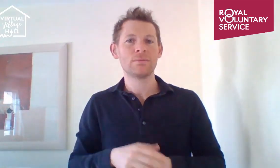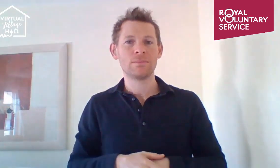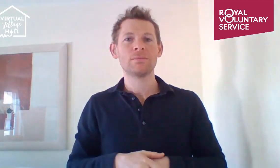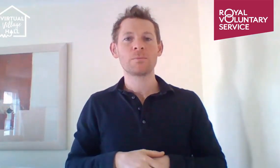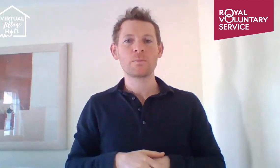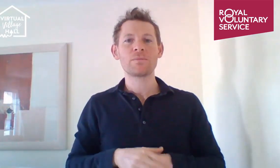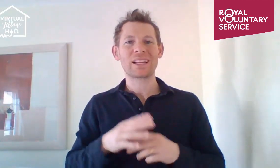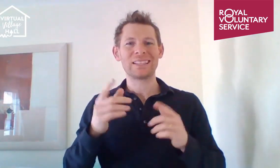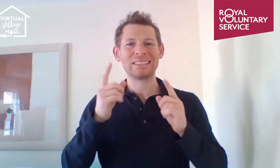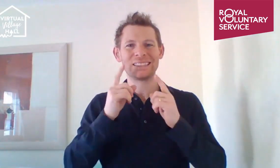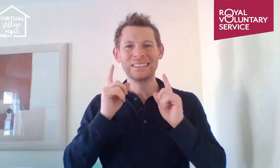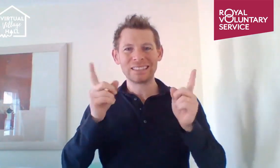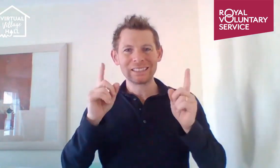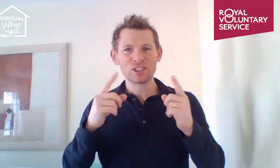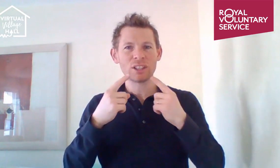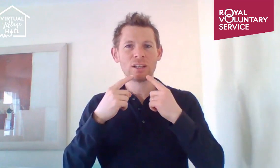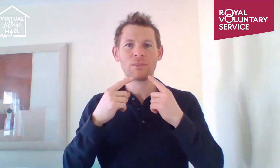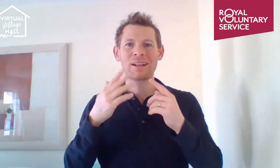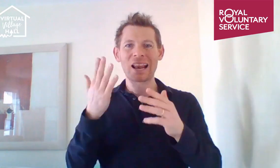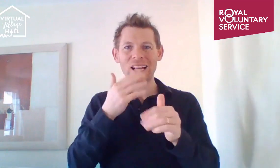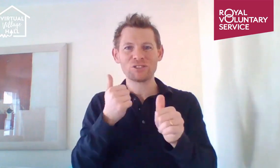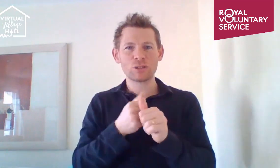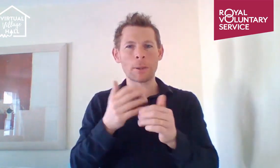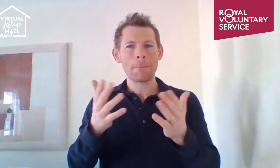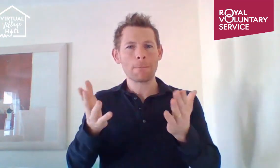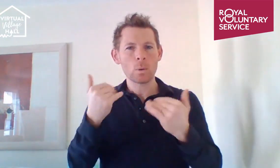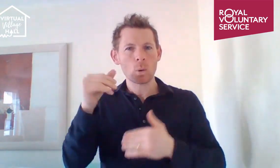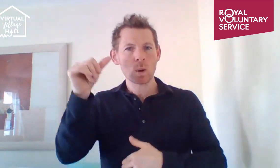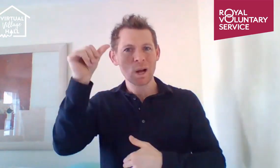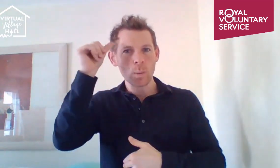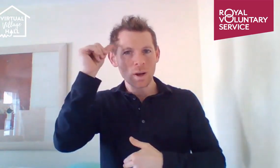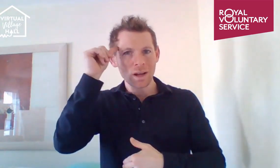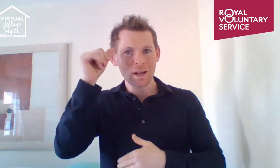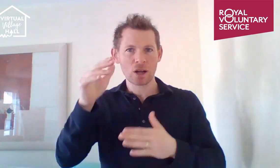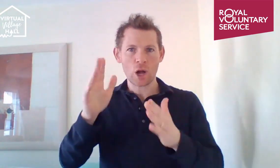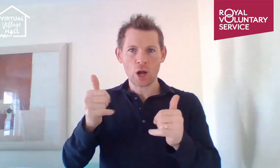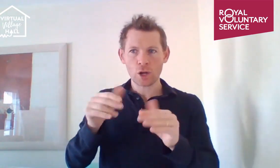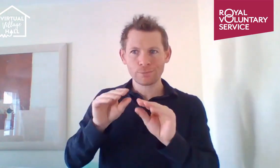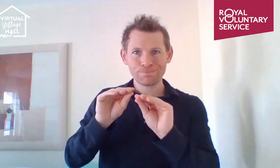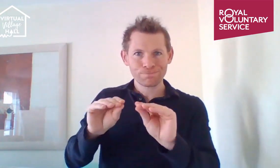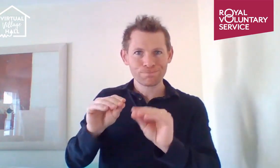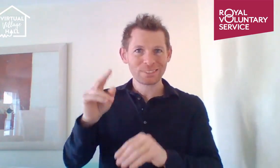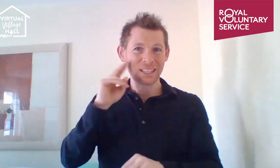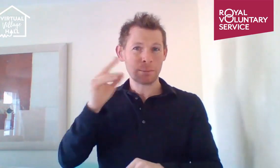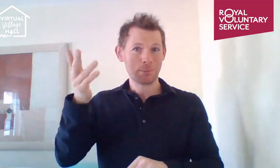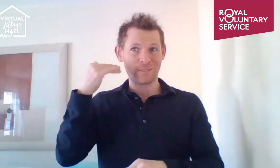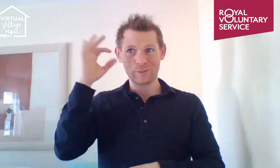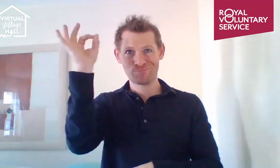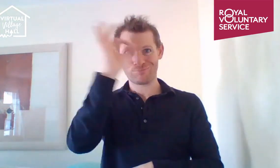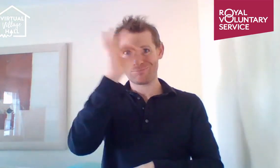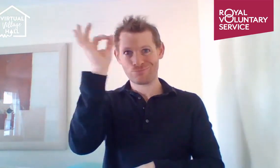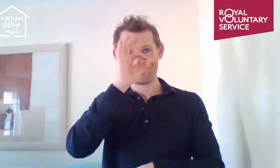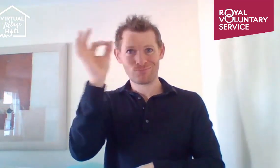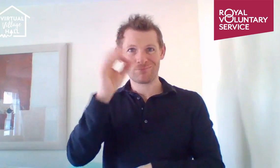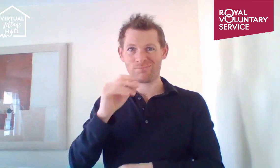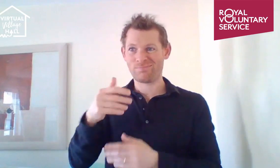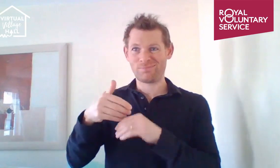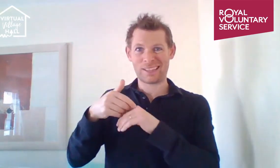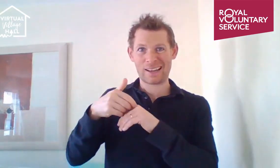we're a lot more deaf aware. Teachers and classroom assistants are more aware of how to teach with deaf children, whereas previously they